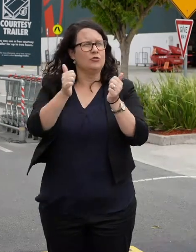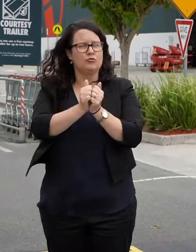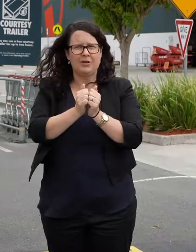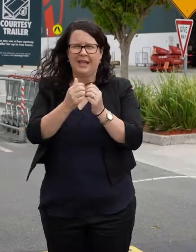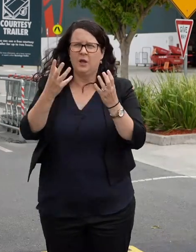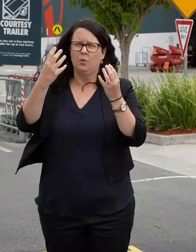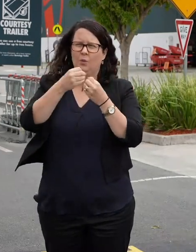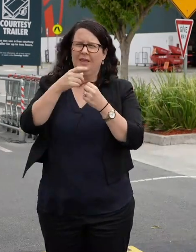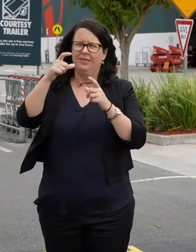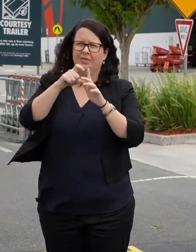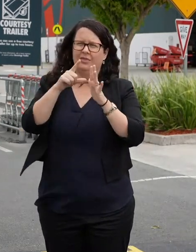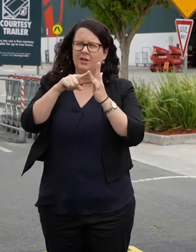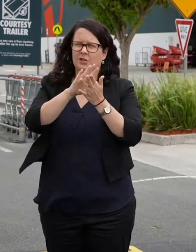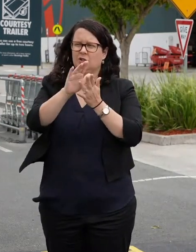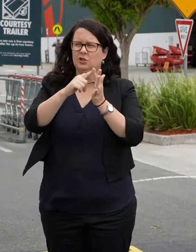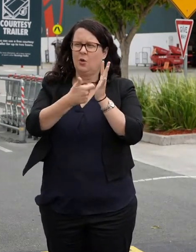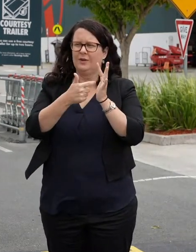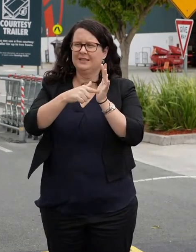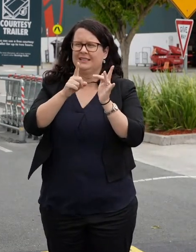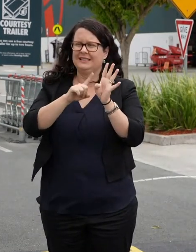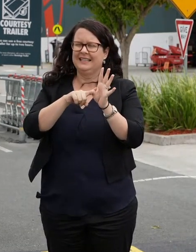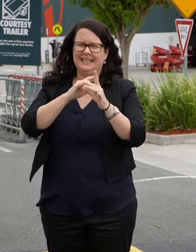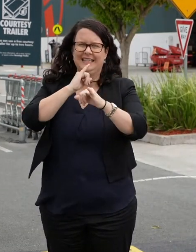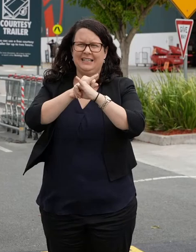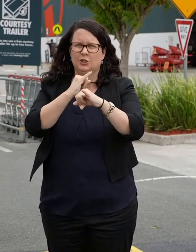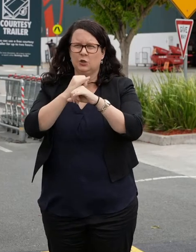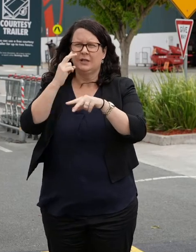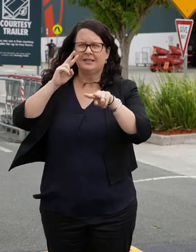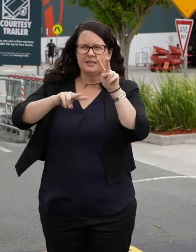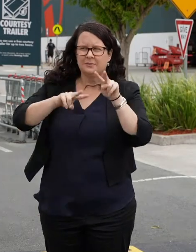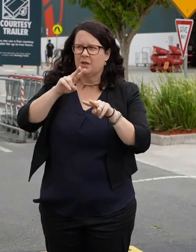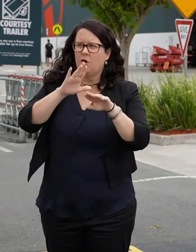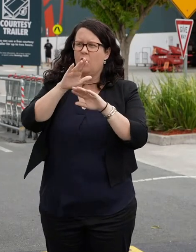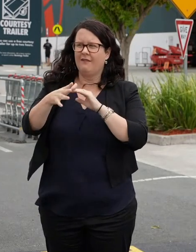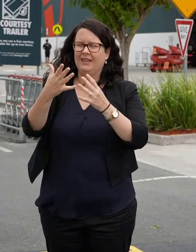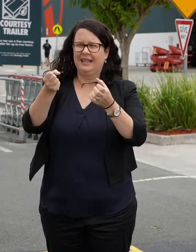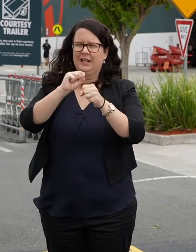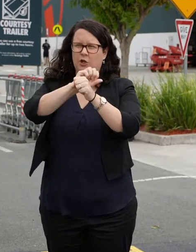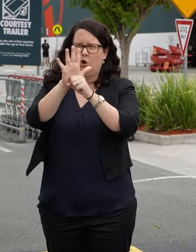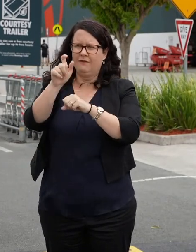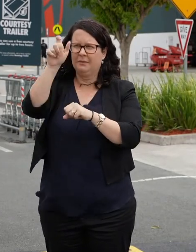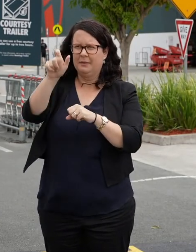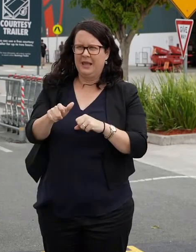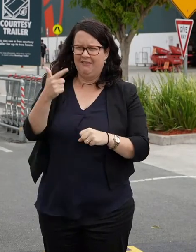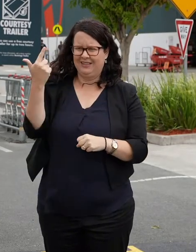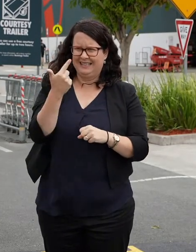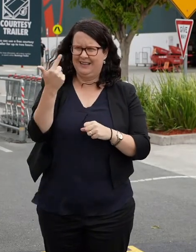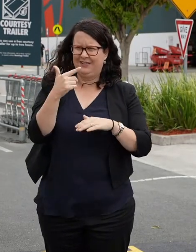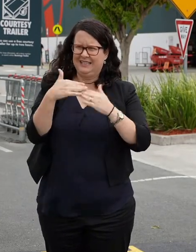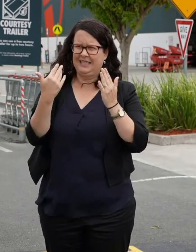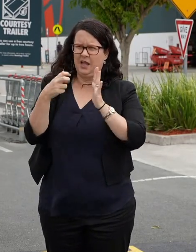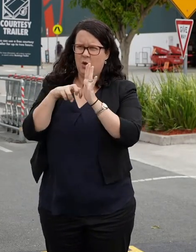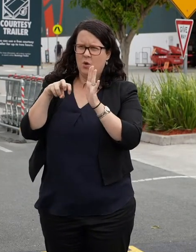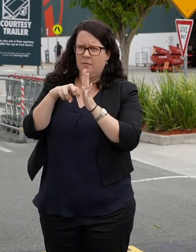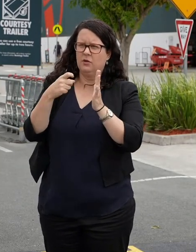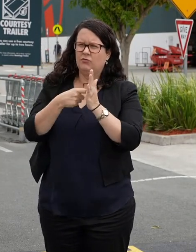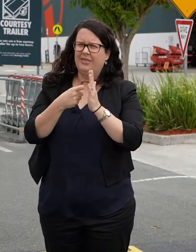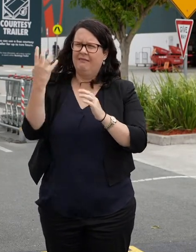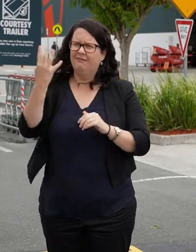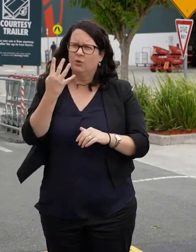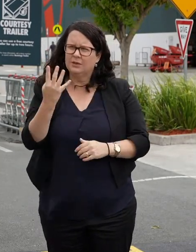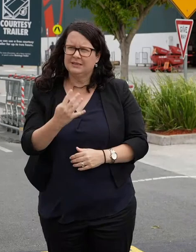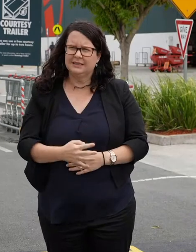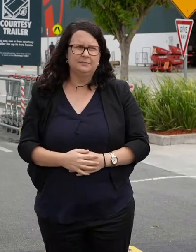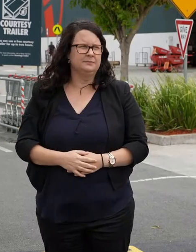Institute's assessment of scaling back contact tracing and allowing COVID patients to spend 17 days at home quarantine instead of 14? Well, I've